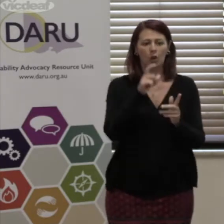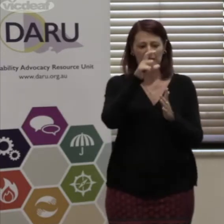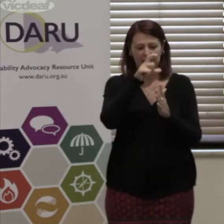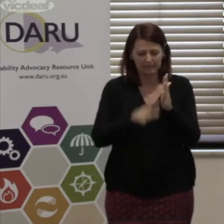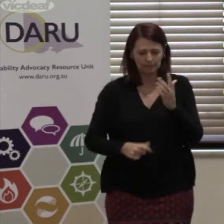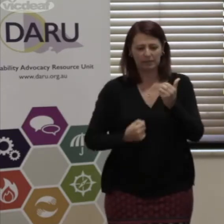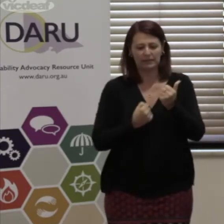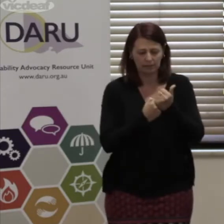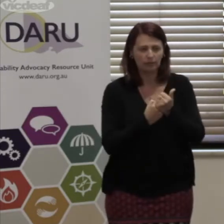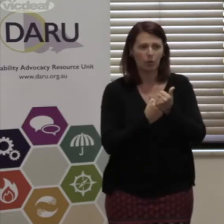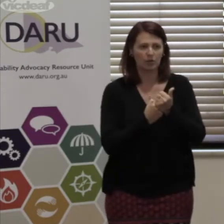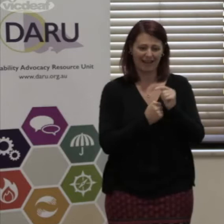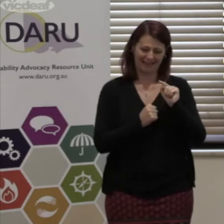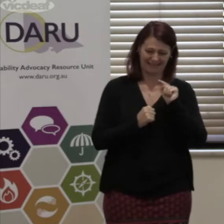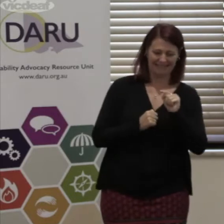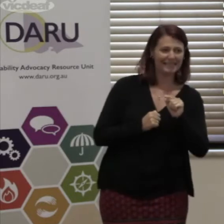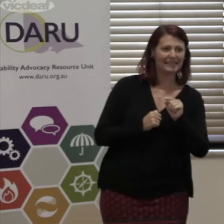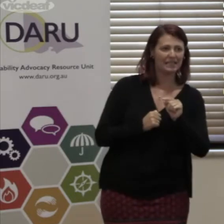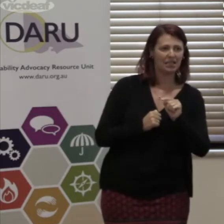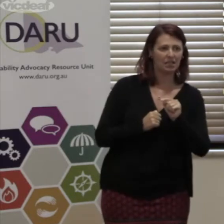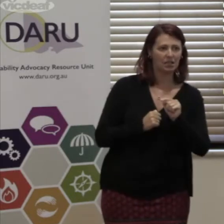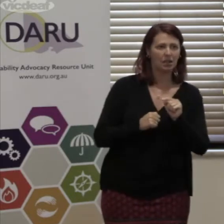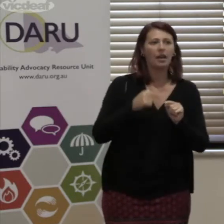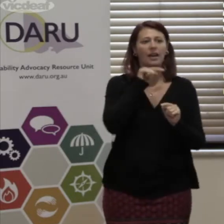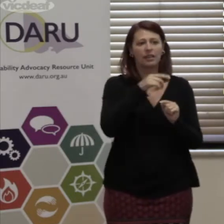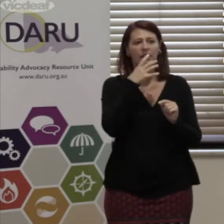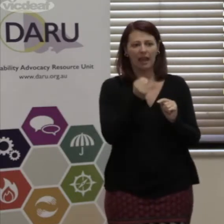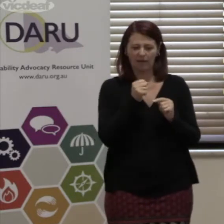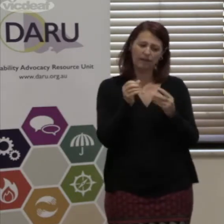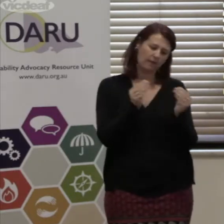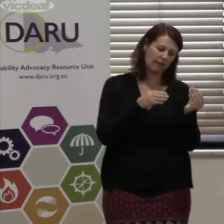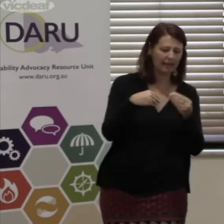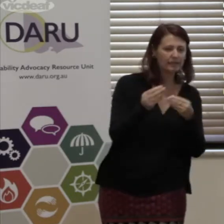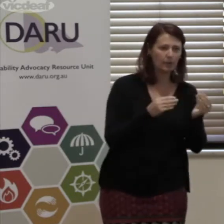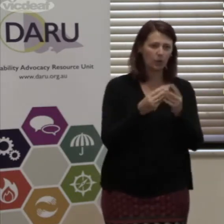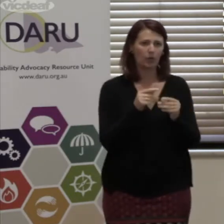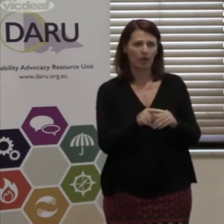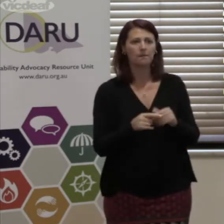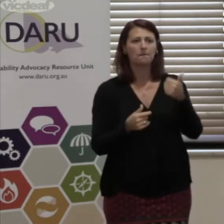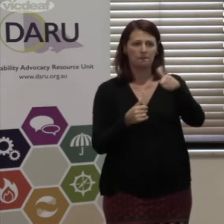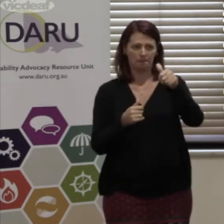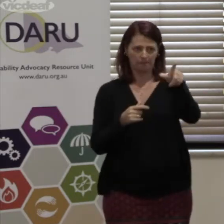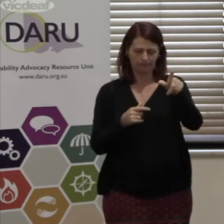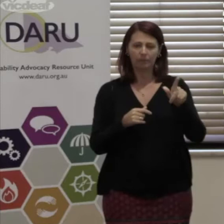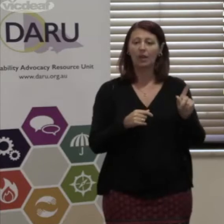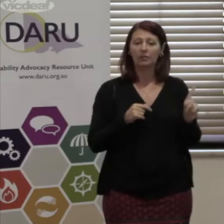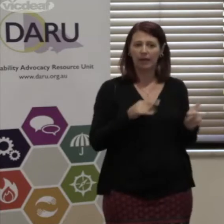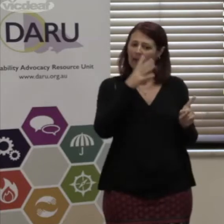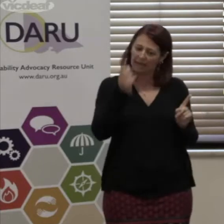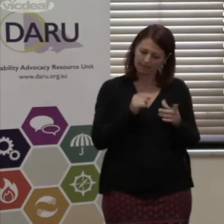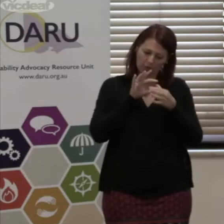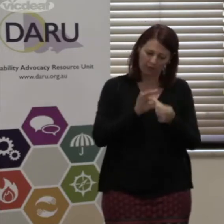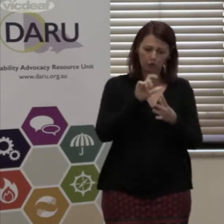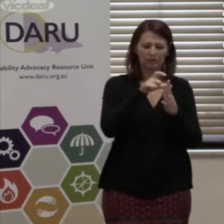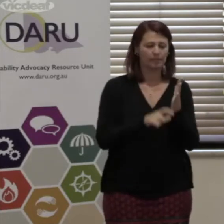disability-related supports. That's what the NDIS... And then there's a reasonable amount of flexibility in there, okay. But it must be related to your disability,